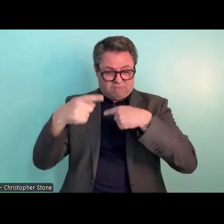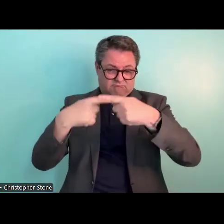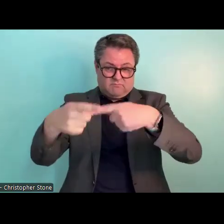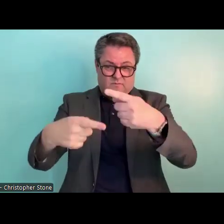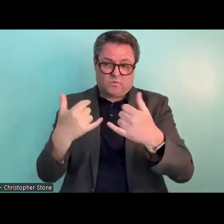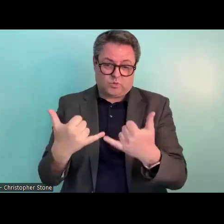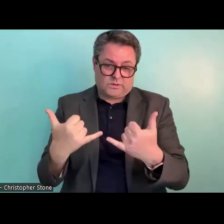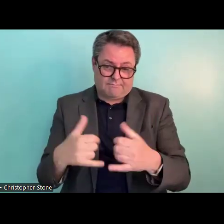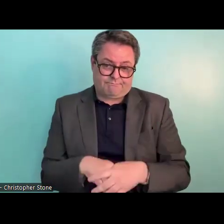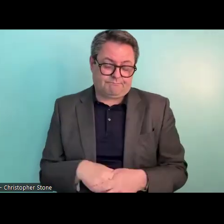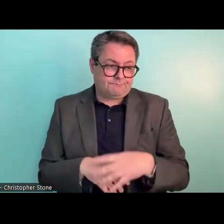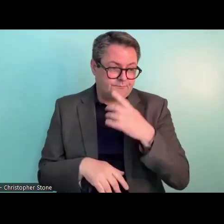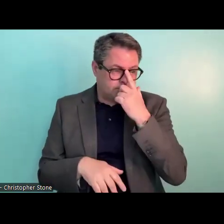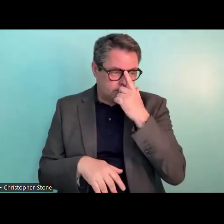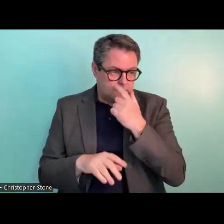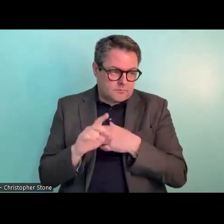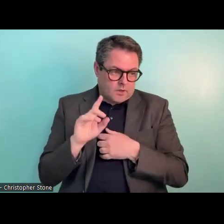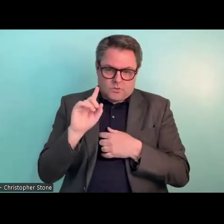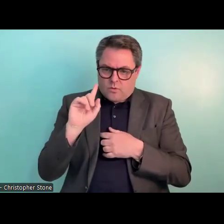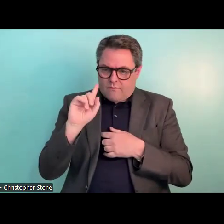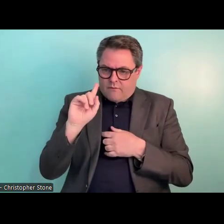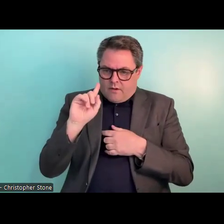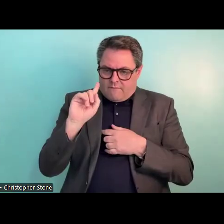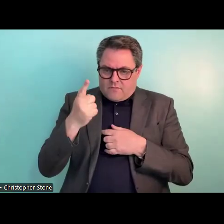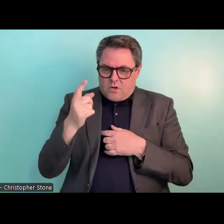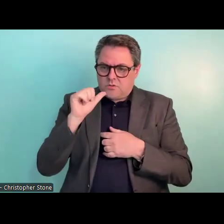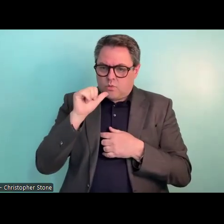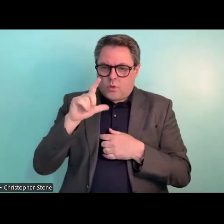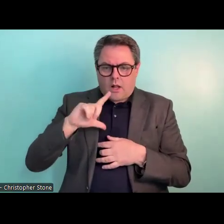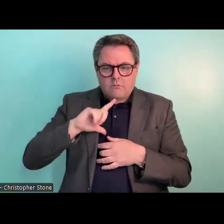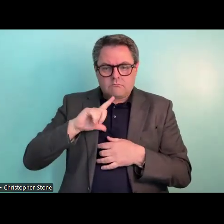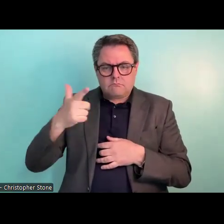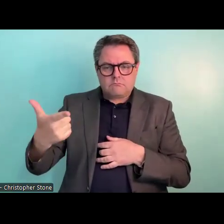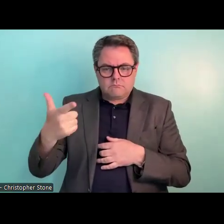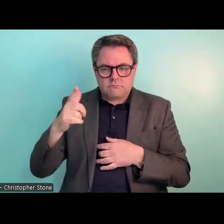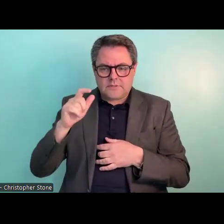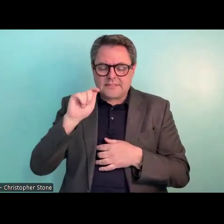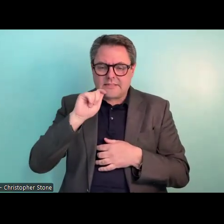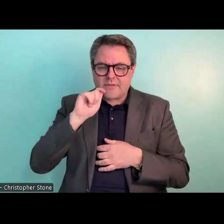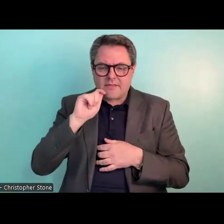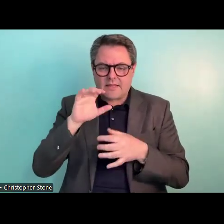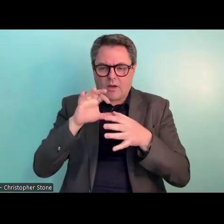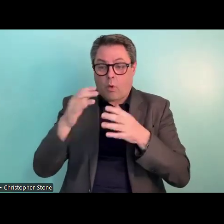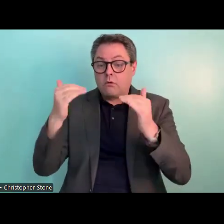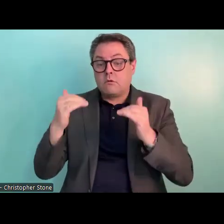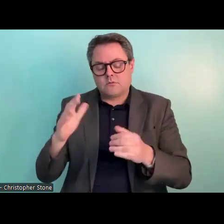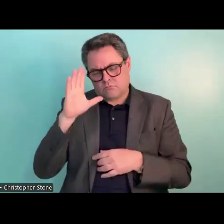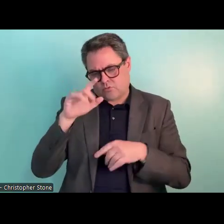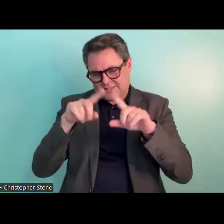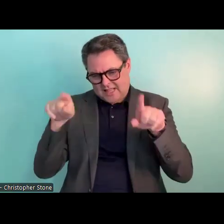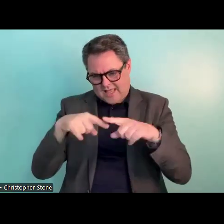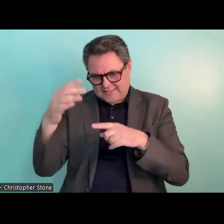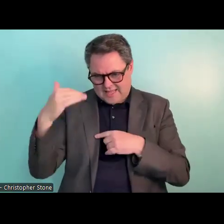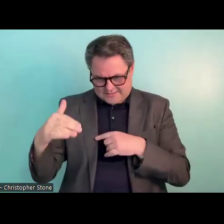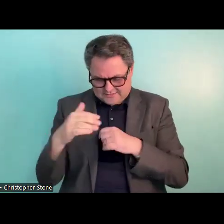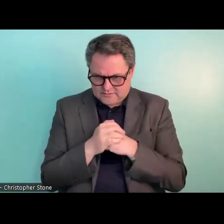in September. And then we will close the meeting. So those are the procedures that we will follow this morning. So firstly, I'm going to hand over to our